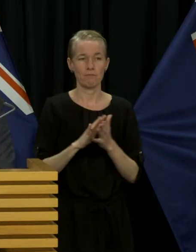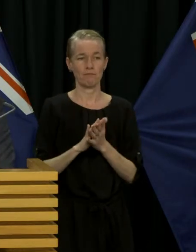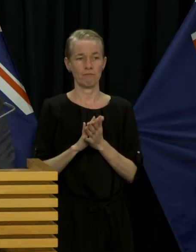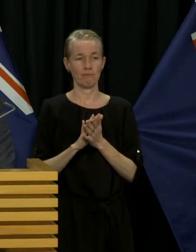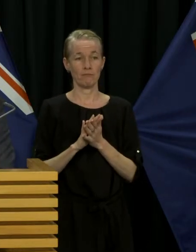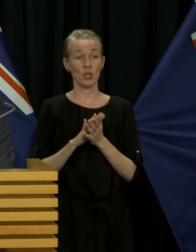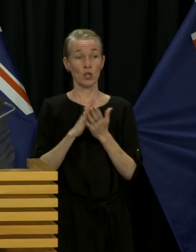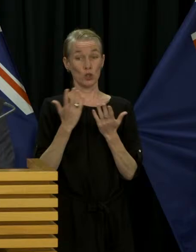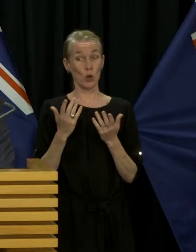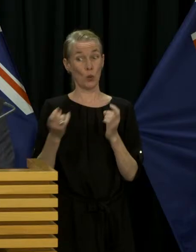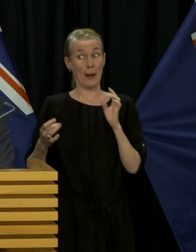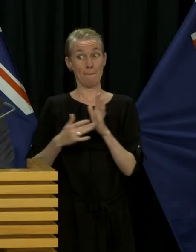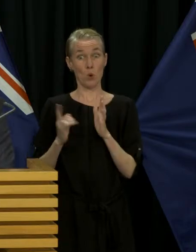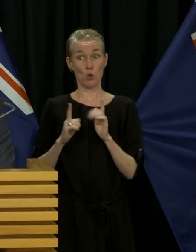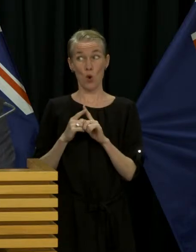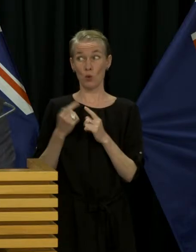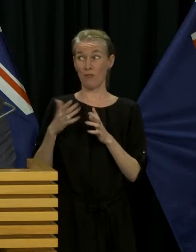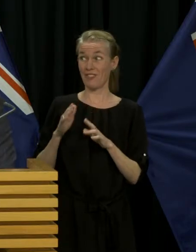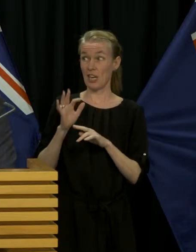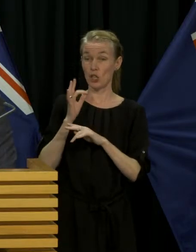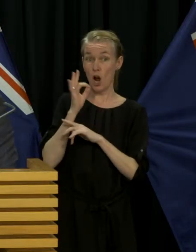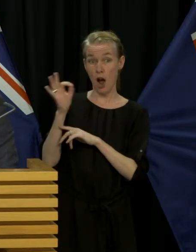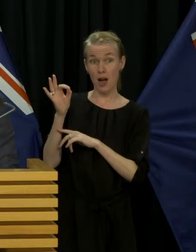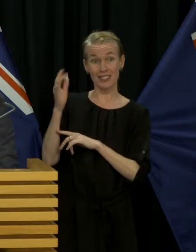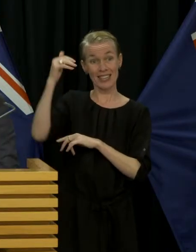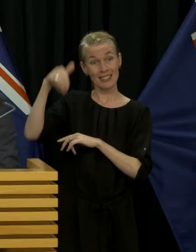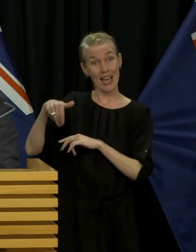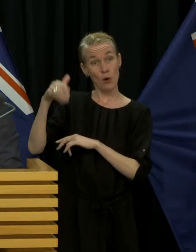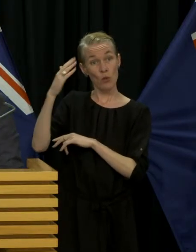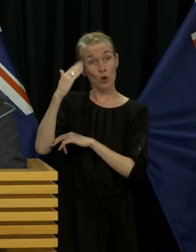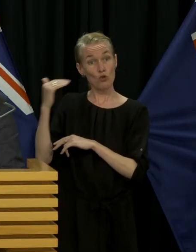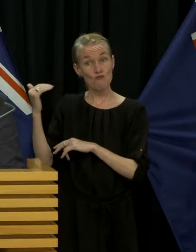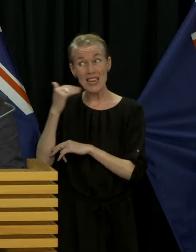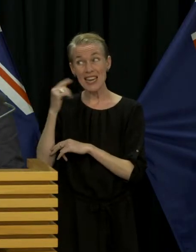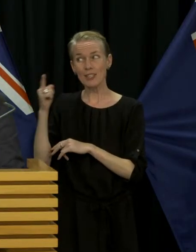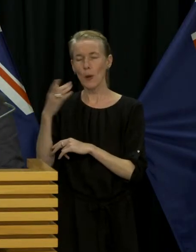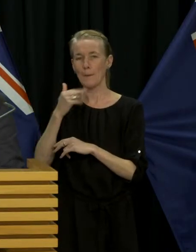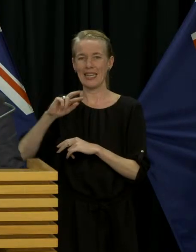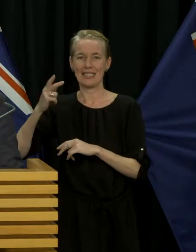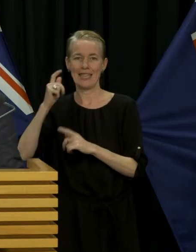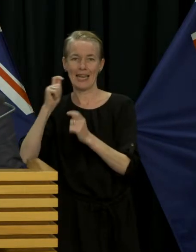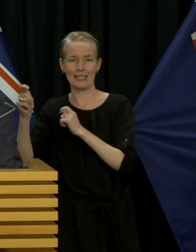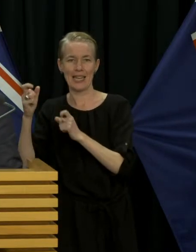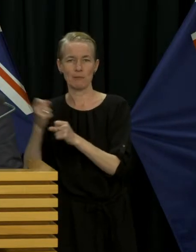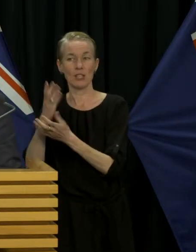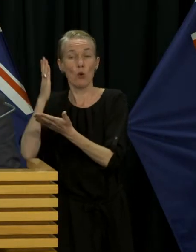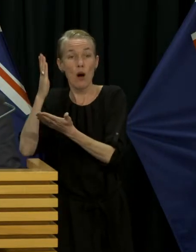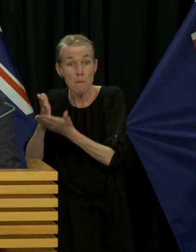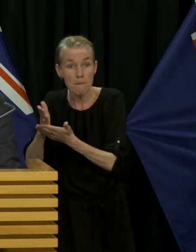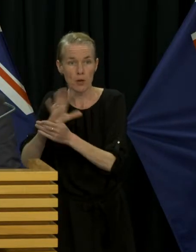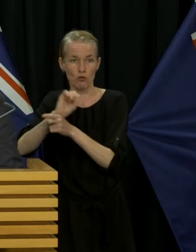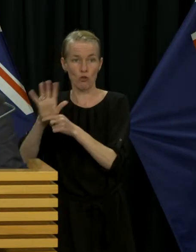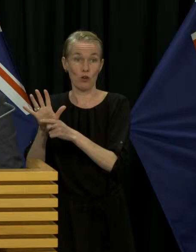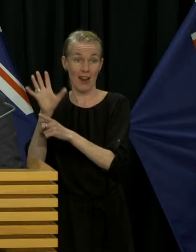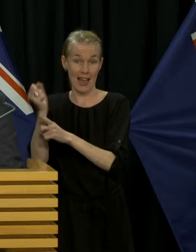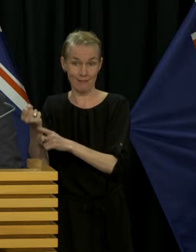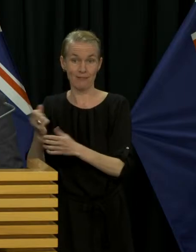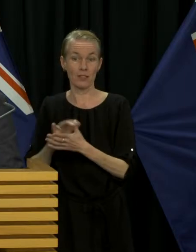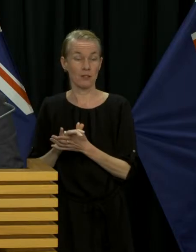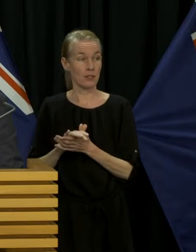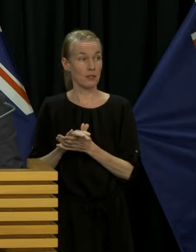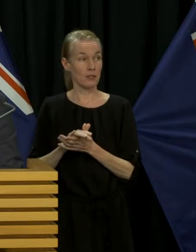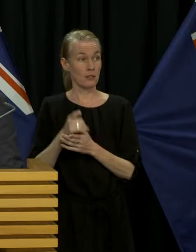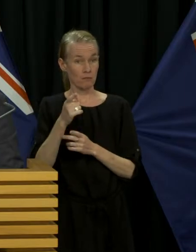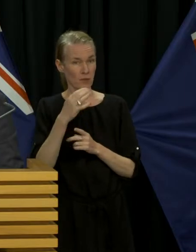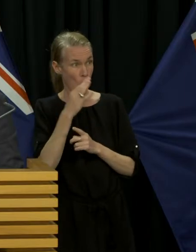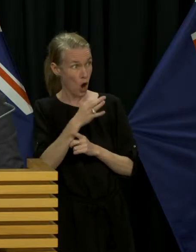that follow-up test which we've asked the South Korean officials to pursue. Directly with the person in Korea who has received a positive test? No,